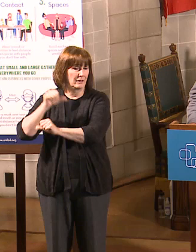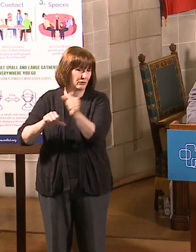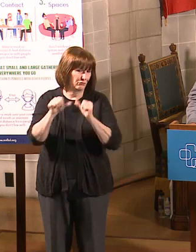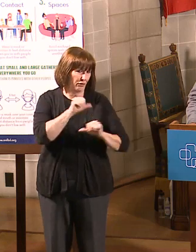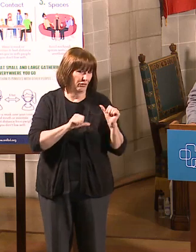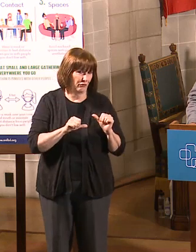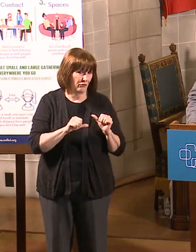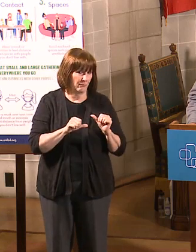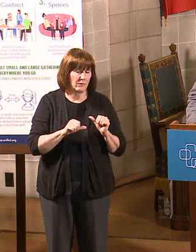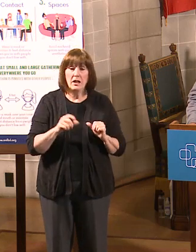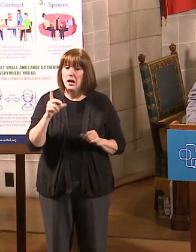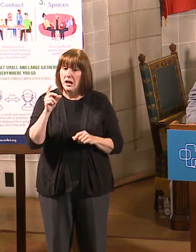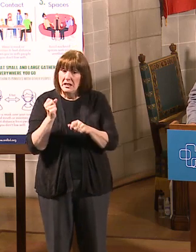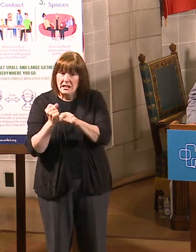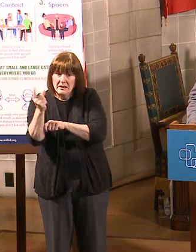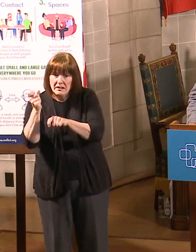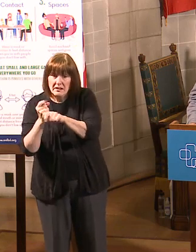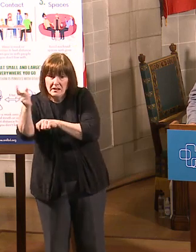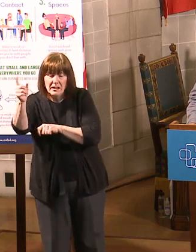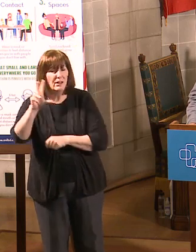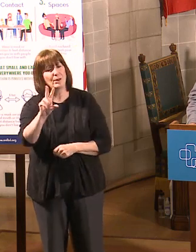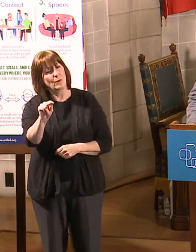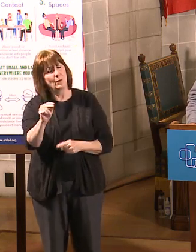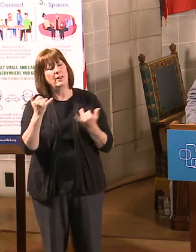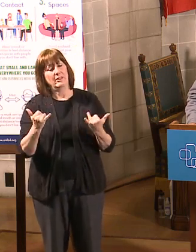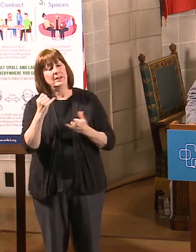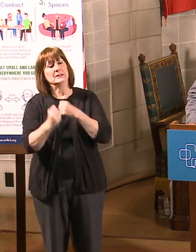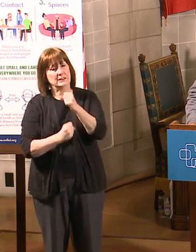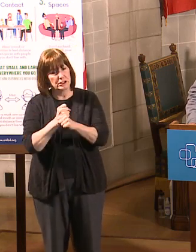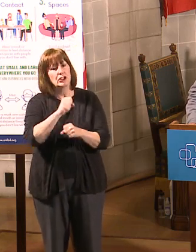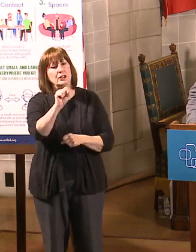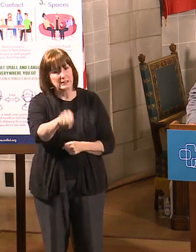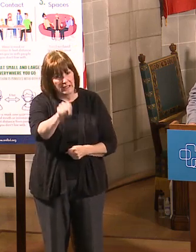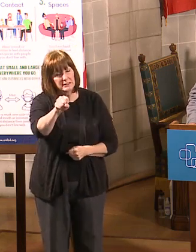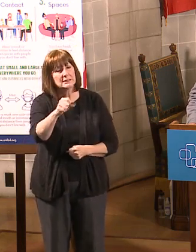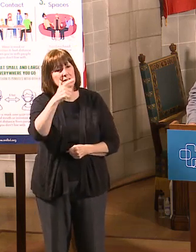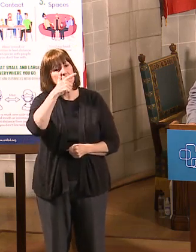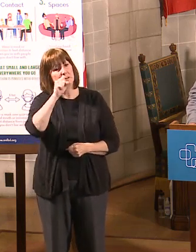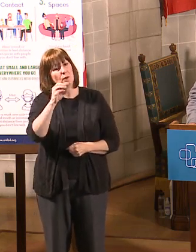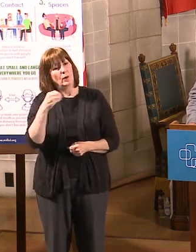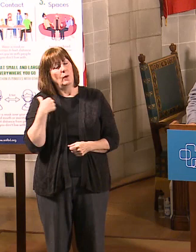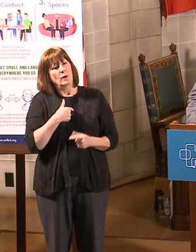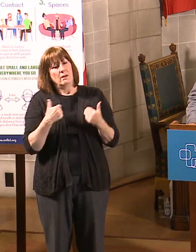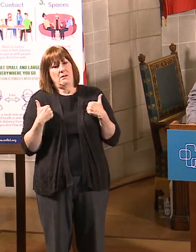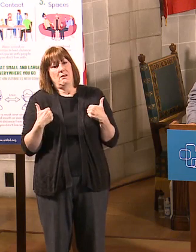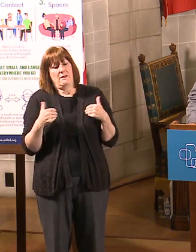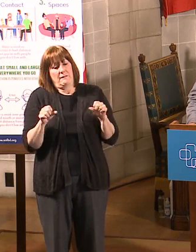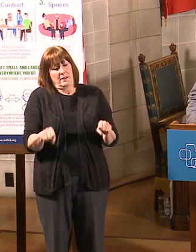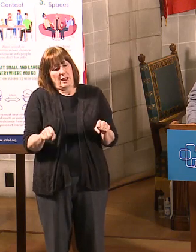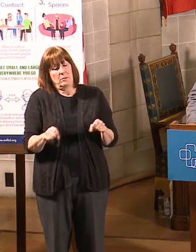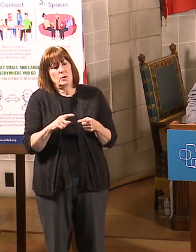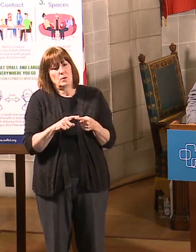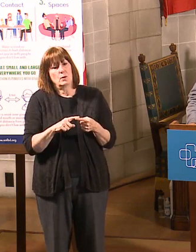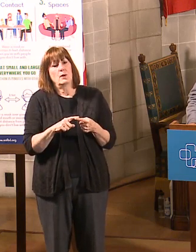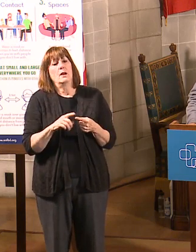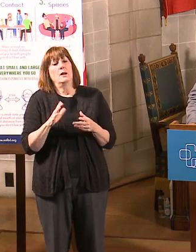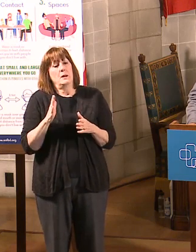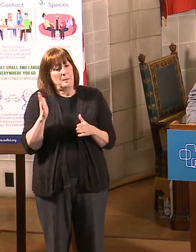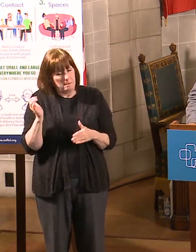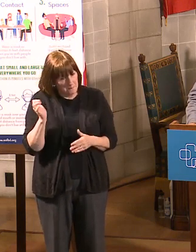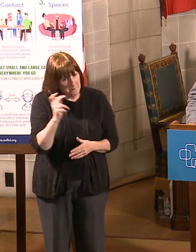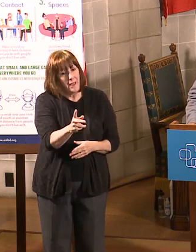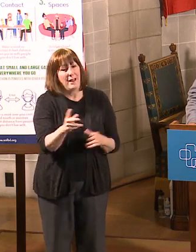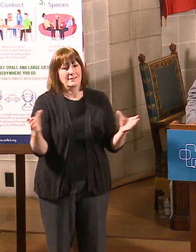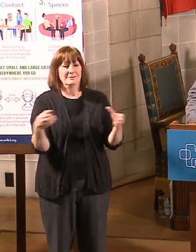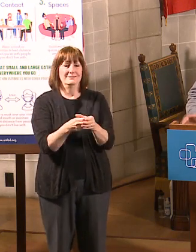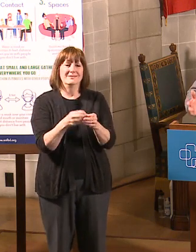Is this something we're going to do every year? No, we've got to do it this year so that we have the capabilities of getting back on track next